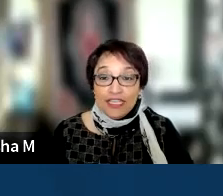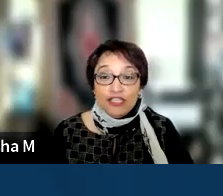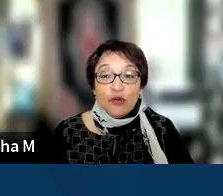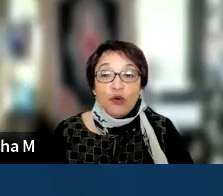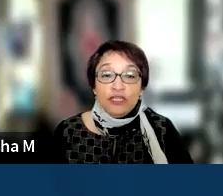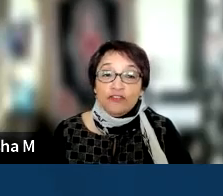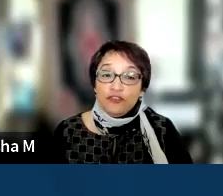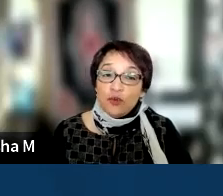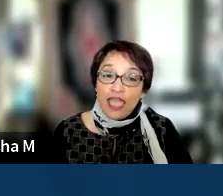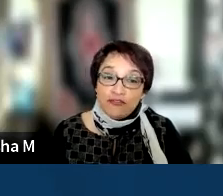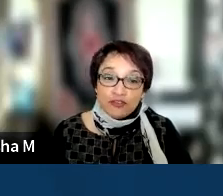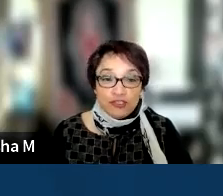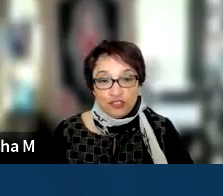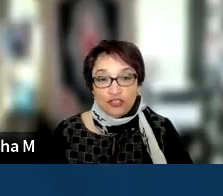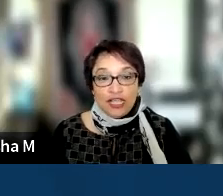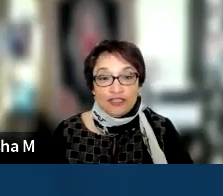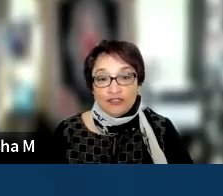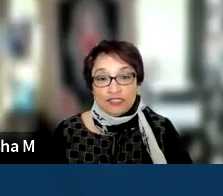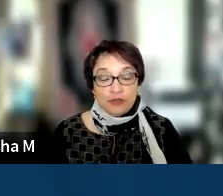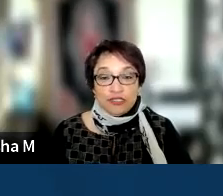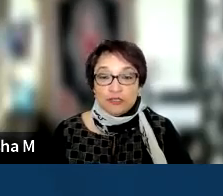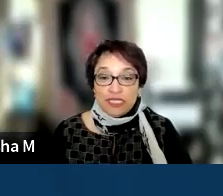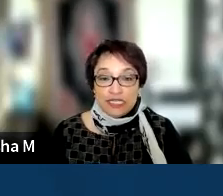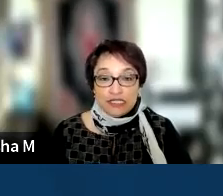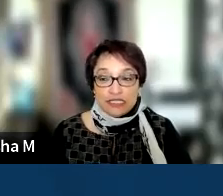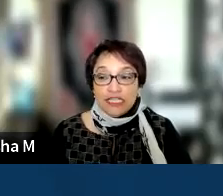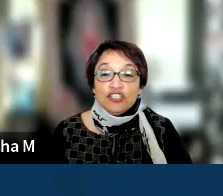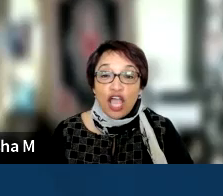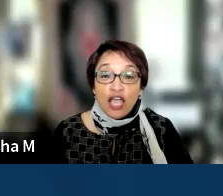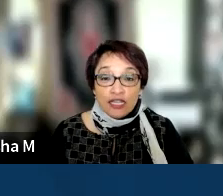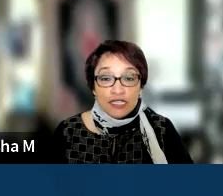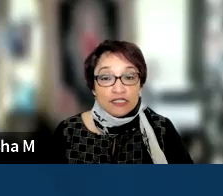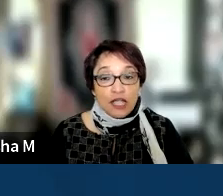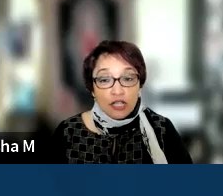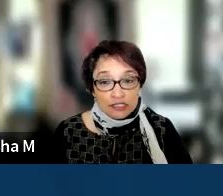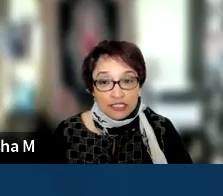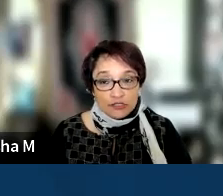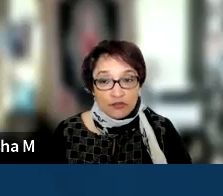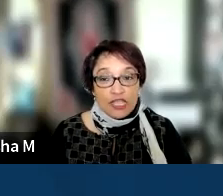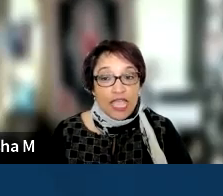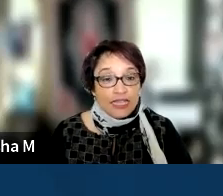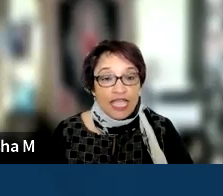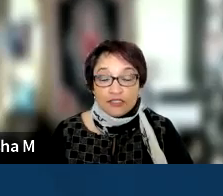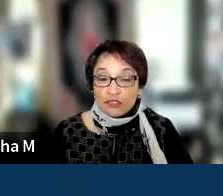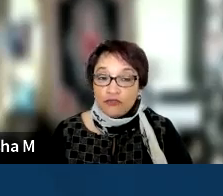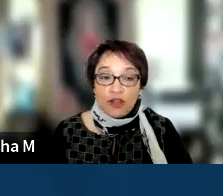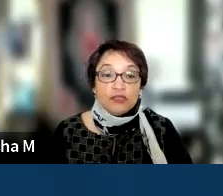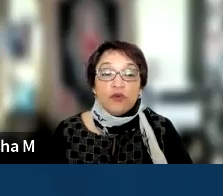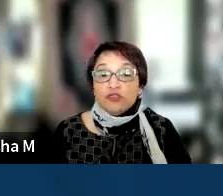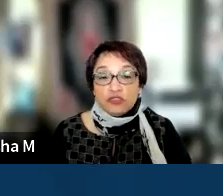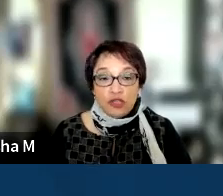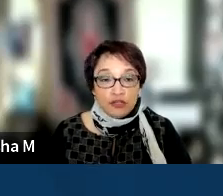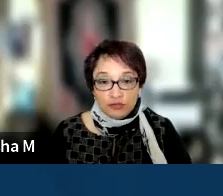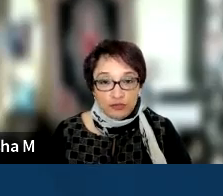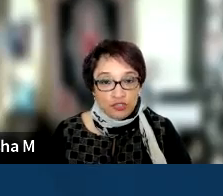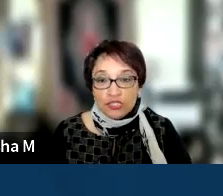pets, though only a few ever feature in our lived experience meetings. Chala is a cockatiel, and has so far the